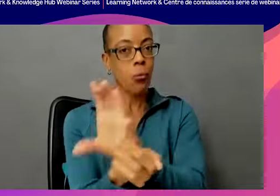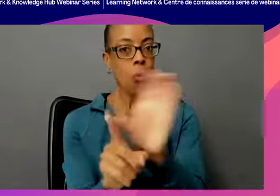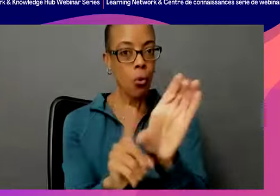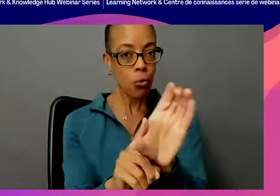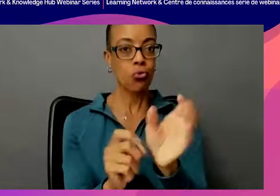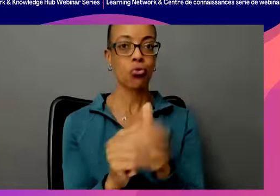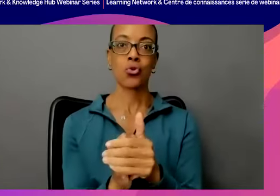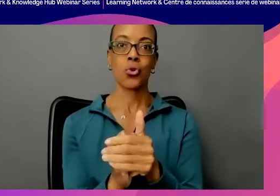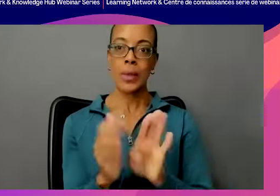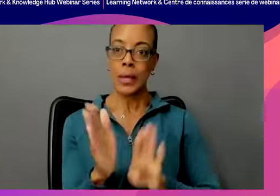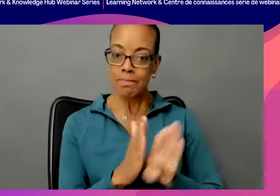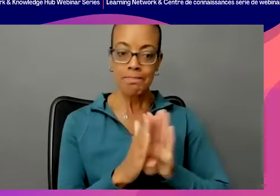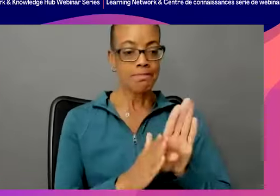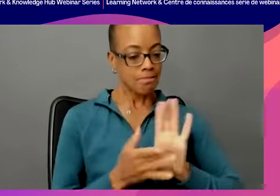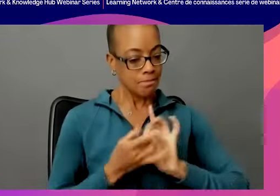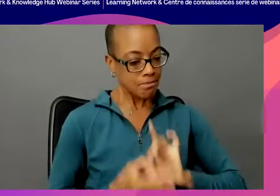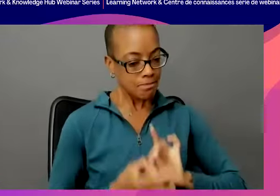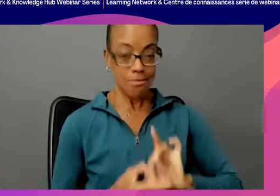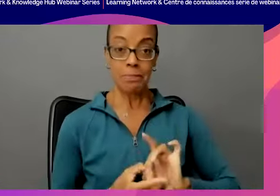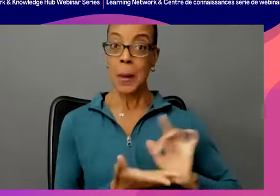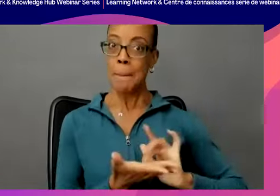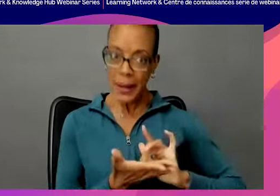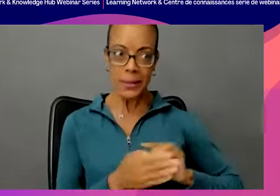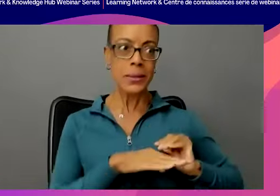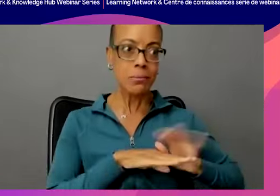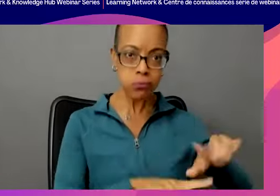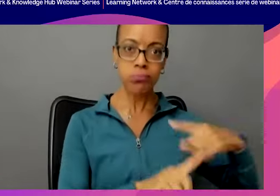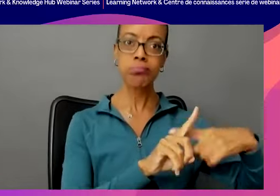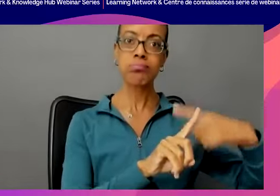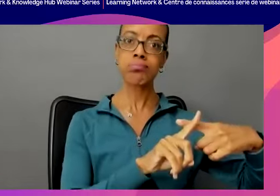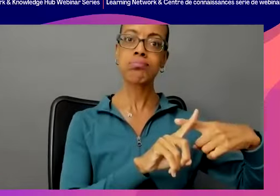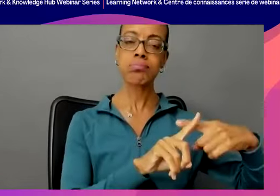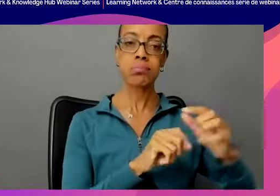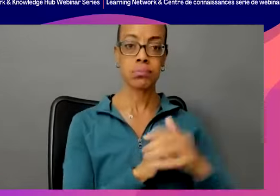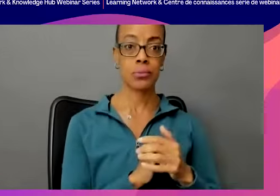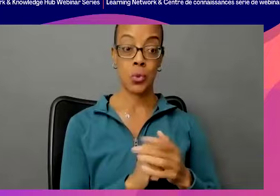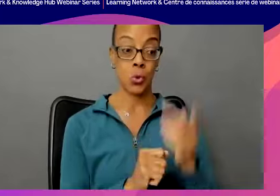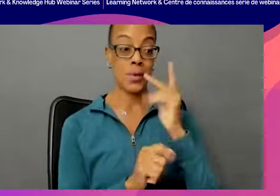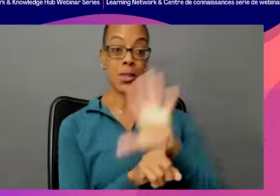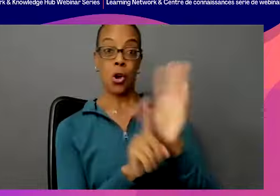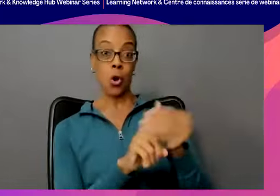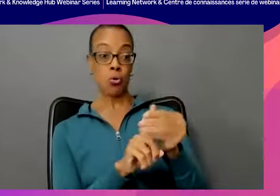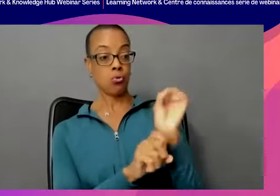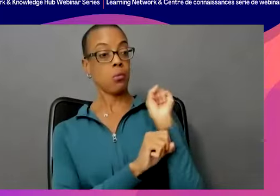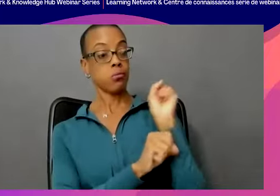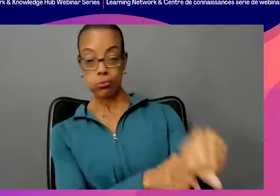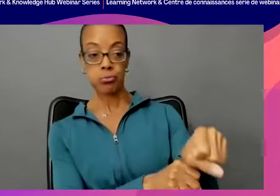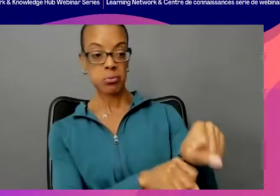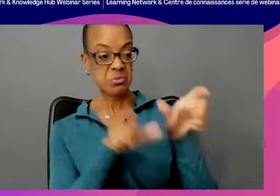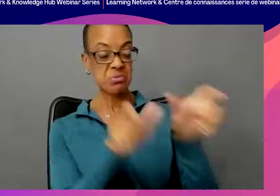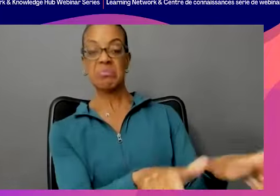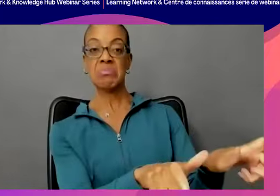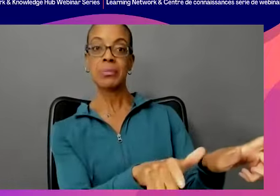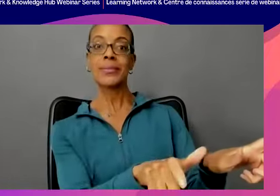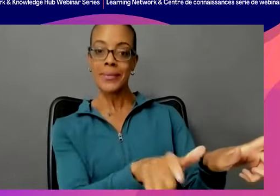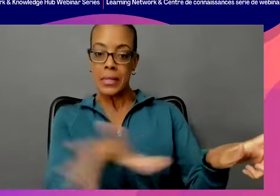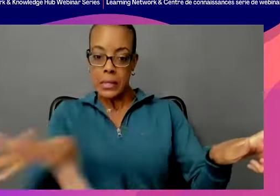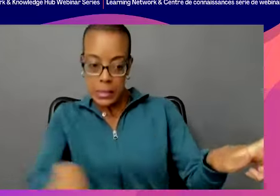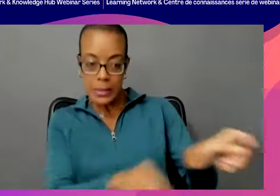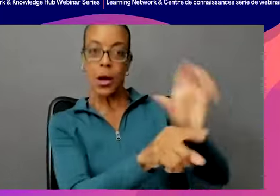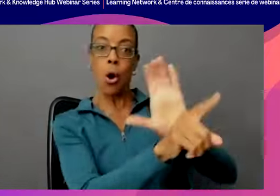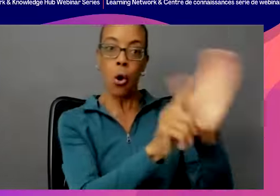of belonging. It can also be medicine for the family. And when you're looking at an oppressed culture, like here in Canada, bringing in cultural practices